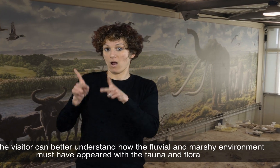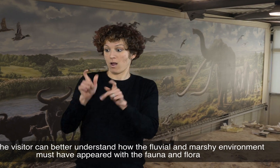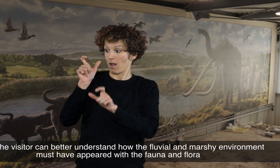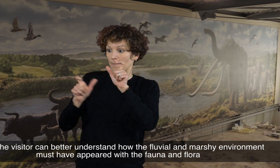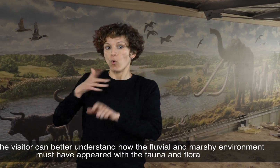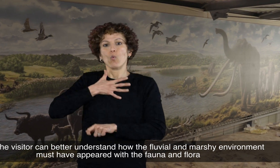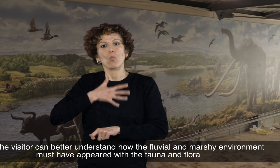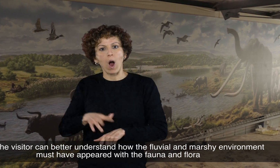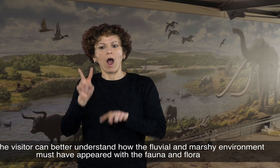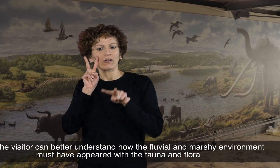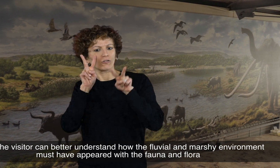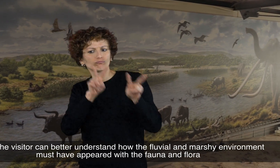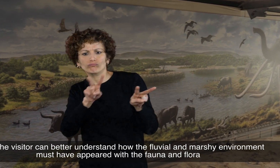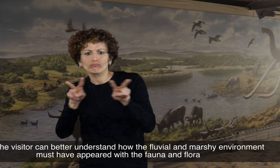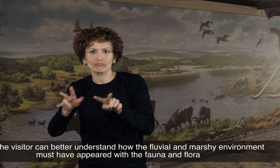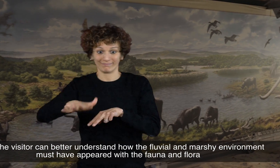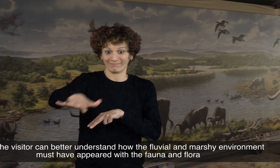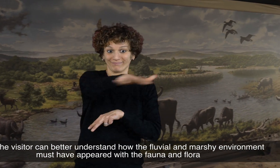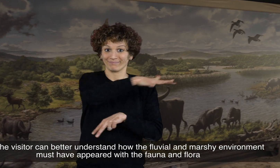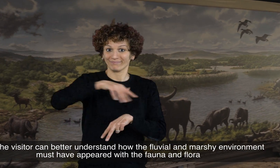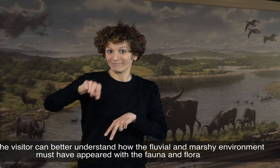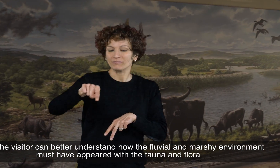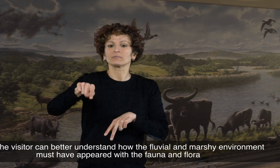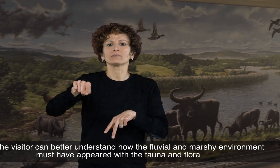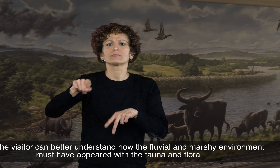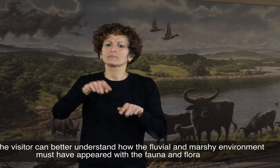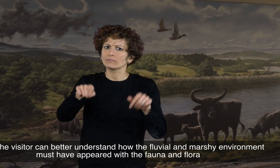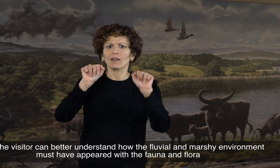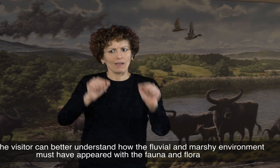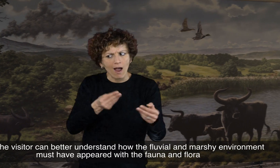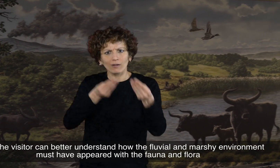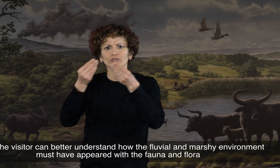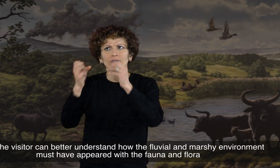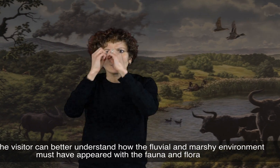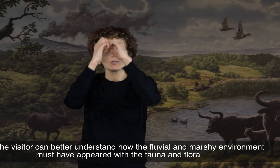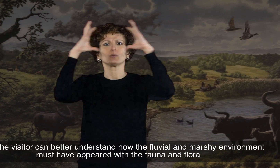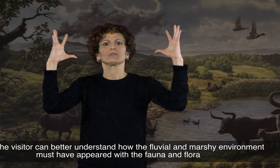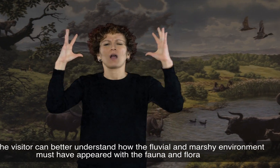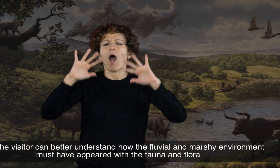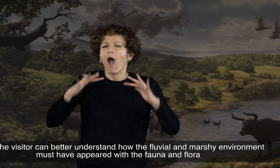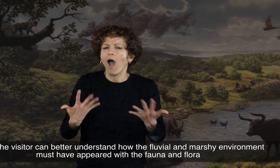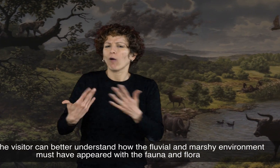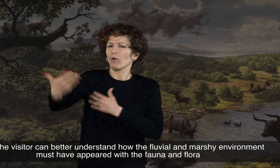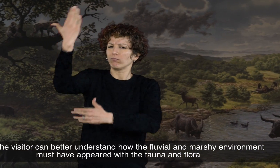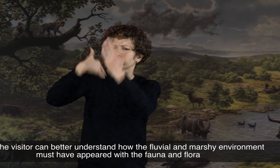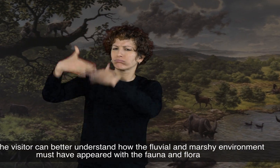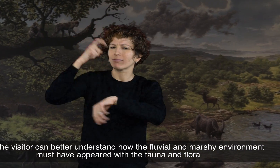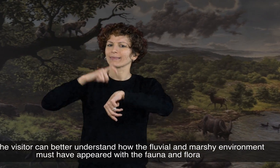Today, the visitor can better understand how the fluvial and marshy environment must have appeared with the fauna